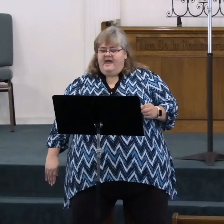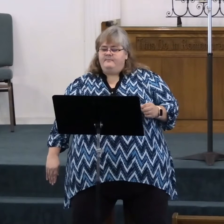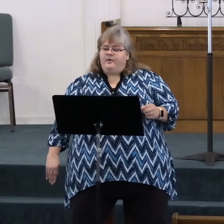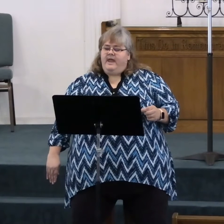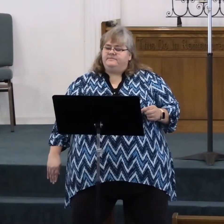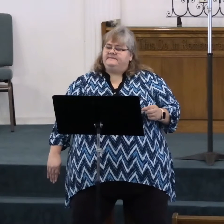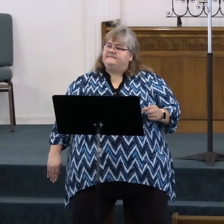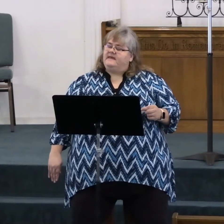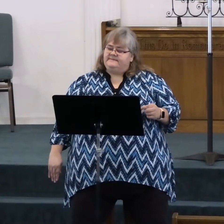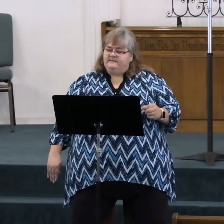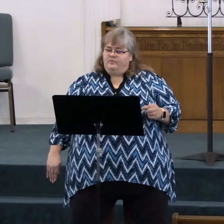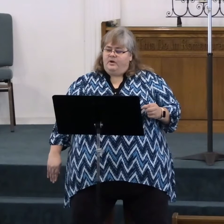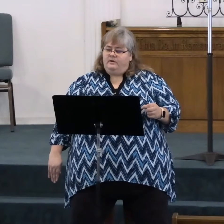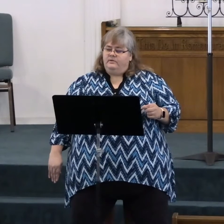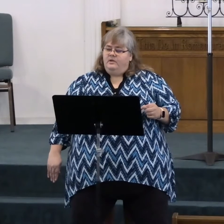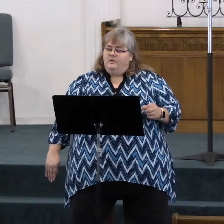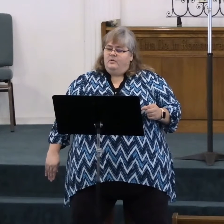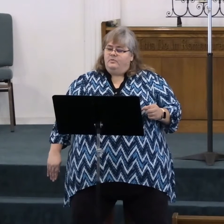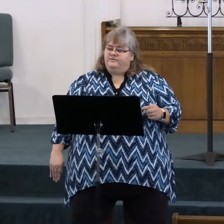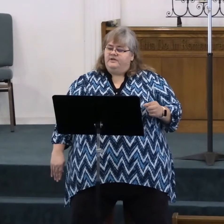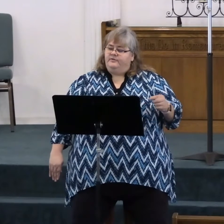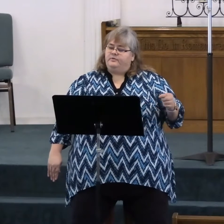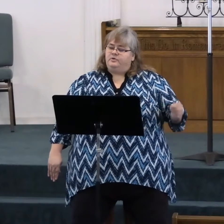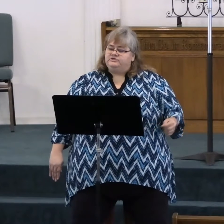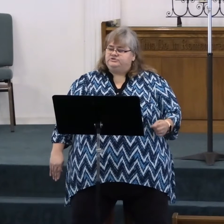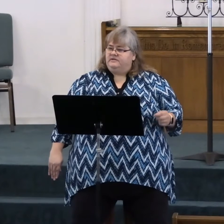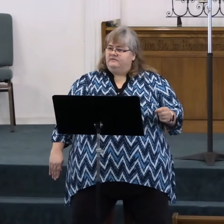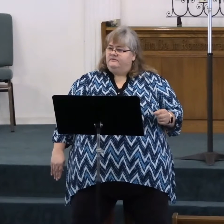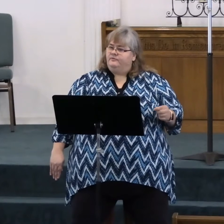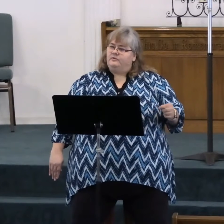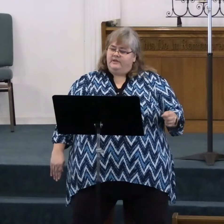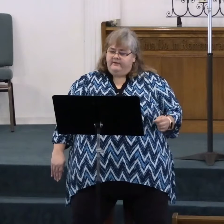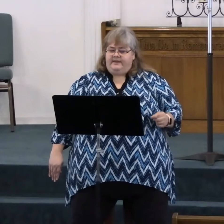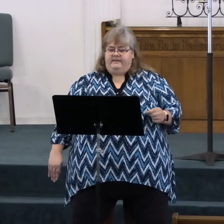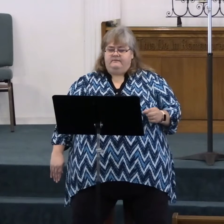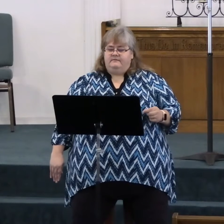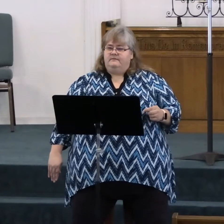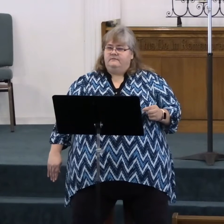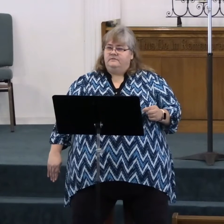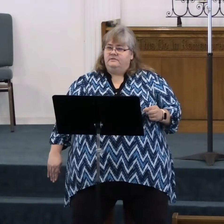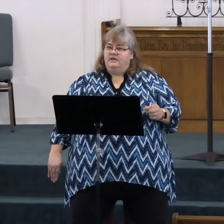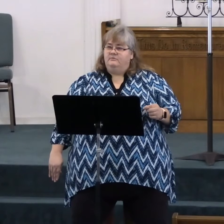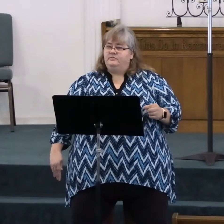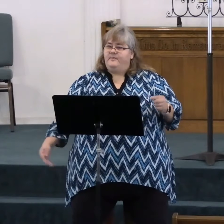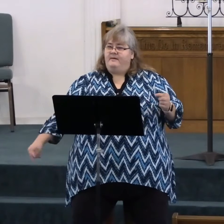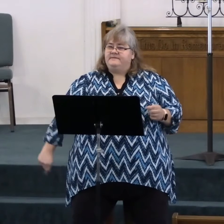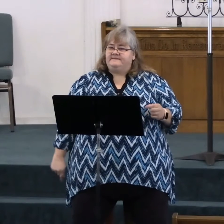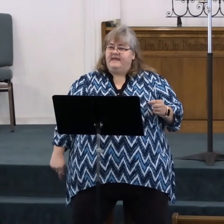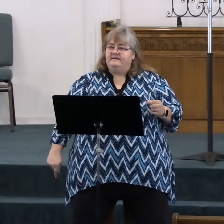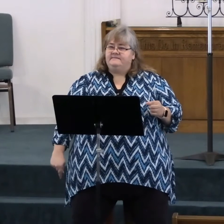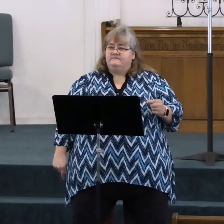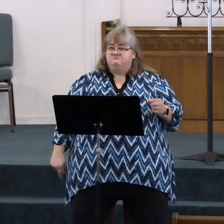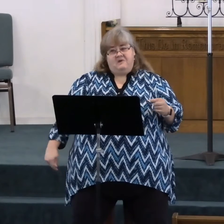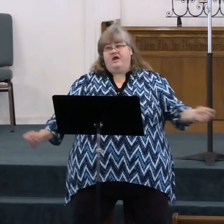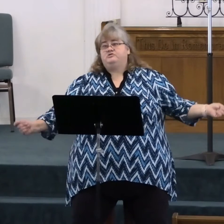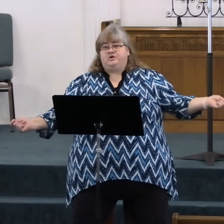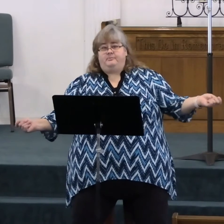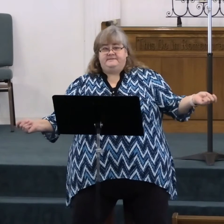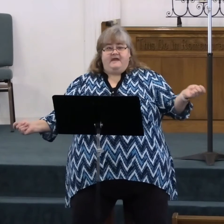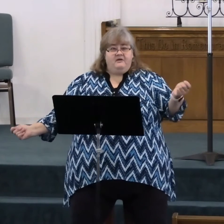Time perhaps discussing the Word with another Christian for clarity. You know, the Bible says, iron sharpens iron.